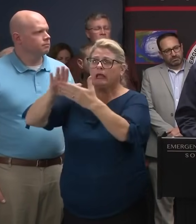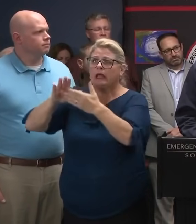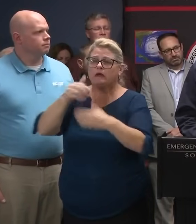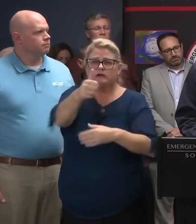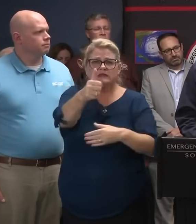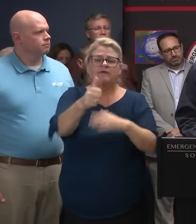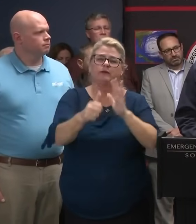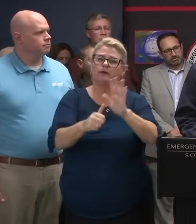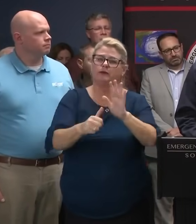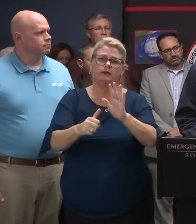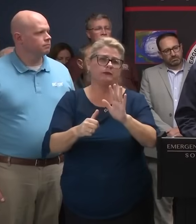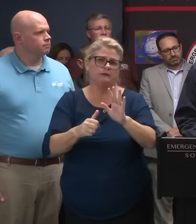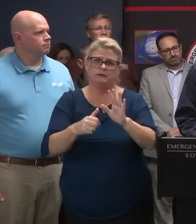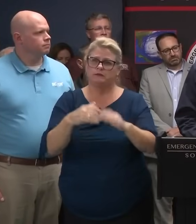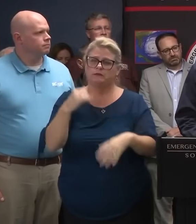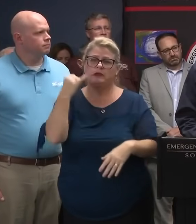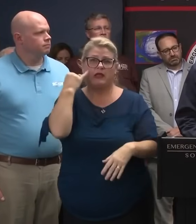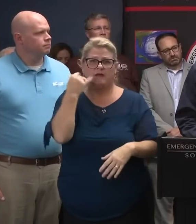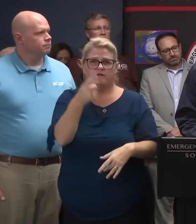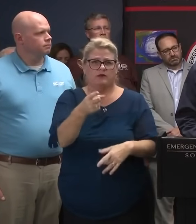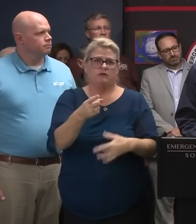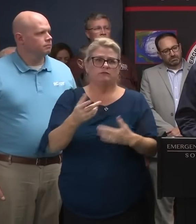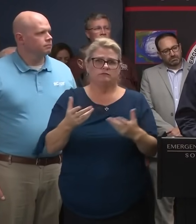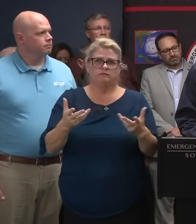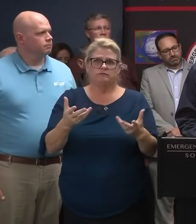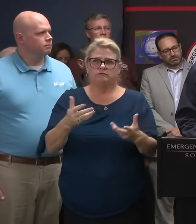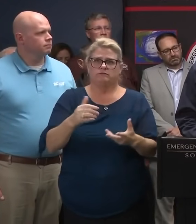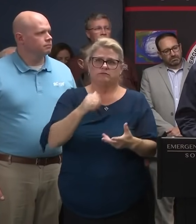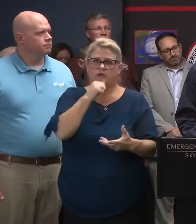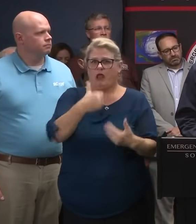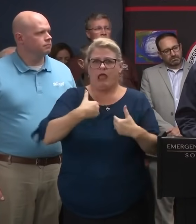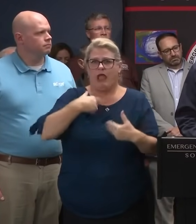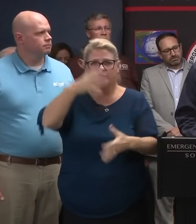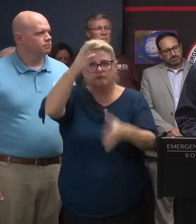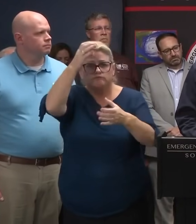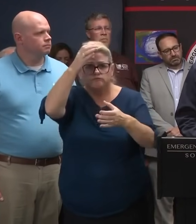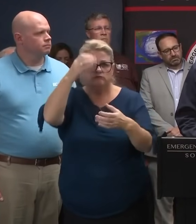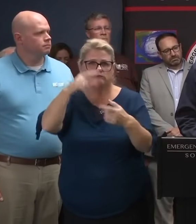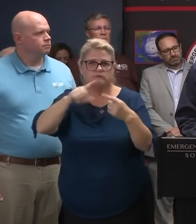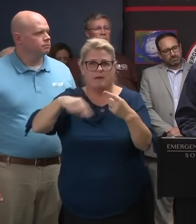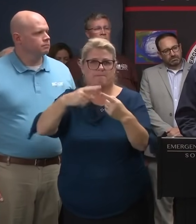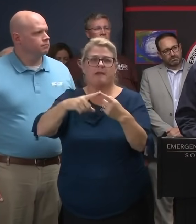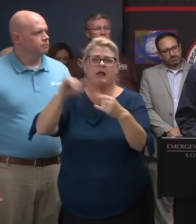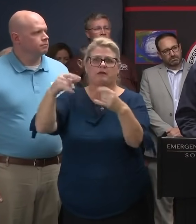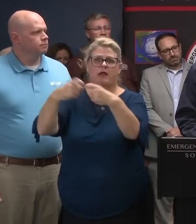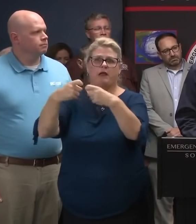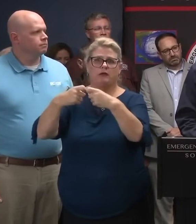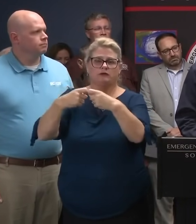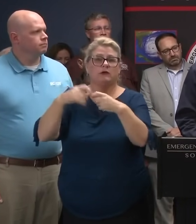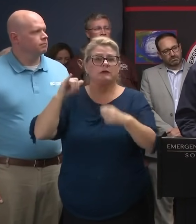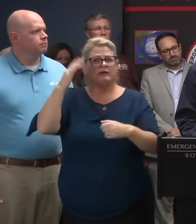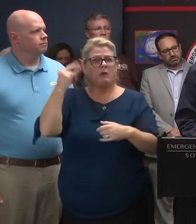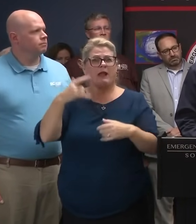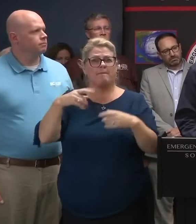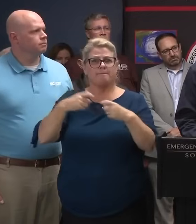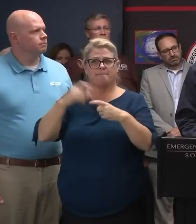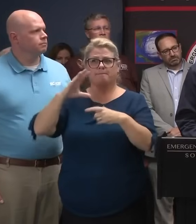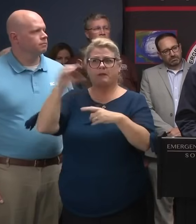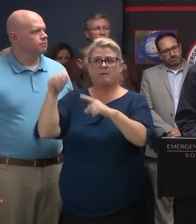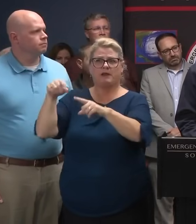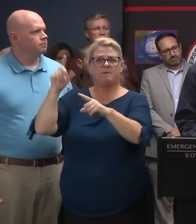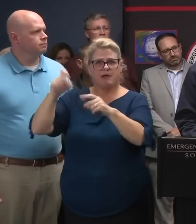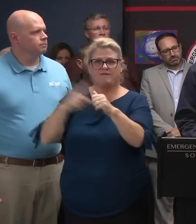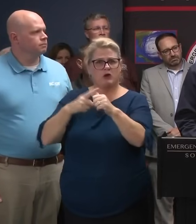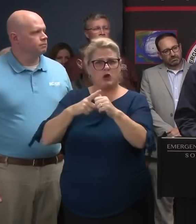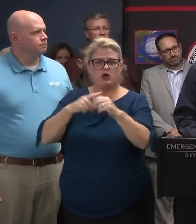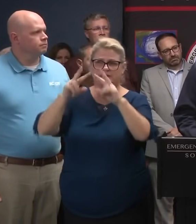yourself if you are not a power lineman. That is why the power companies must go in first and